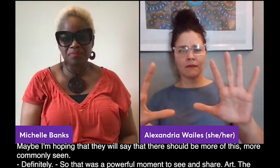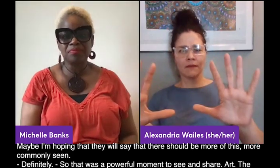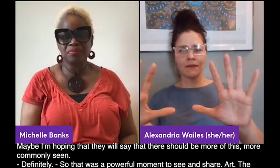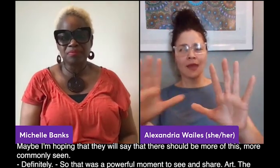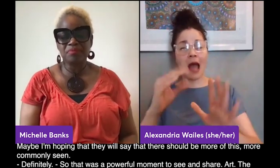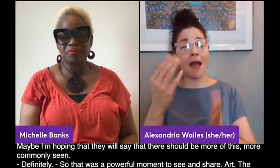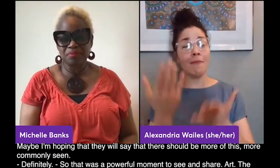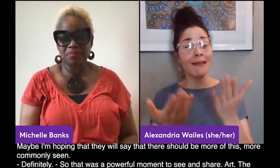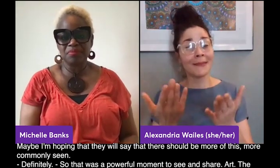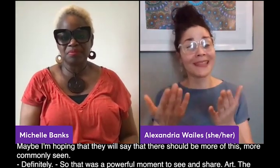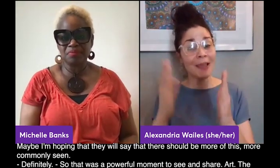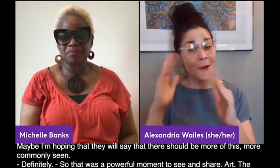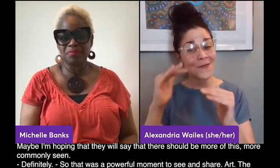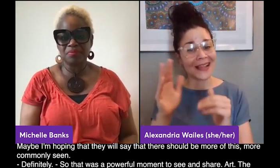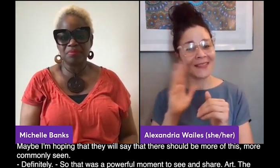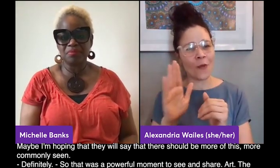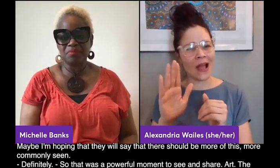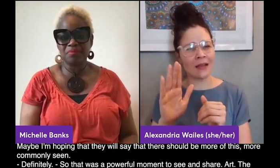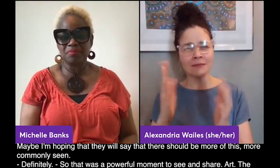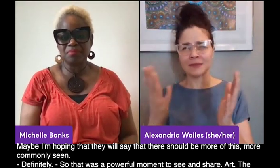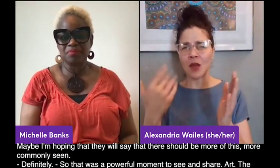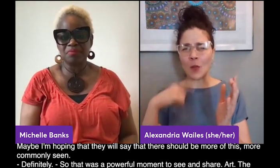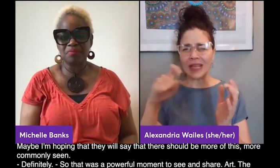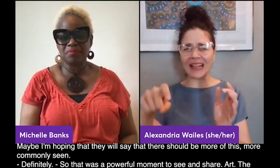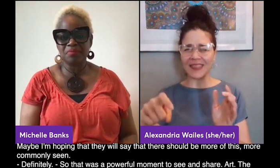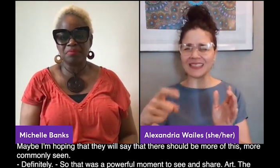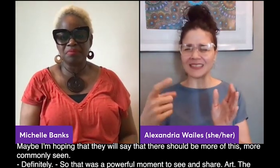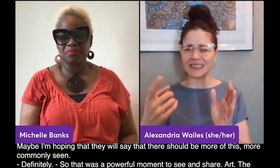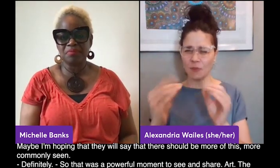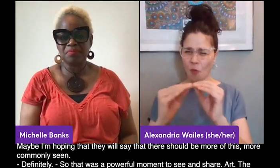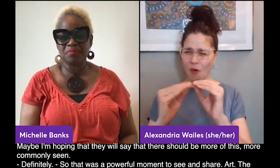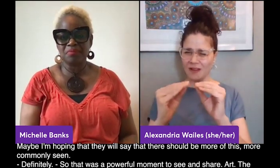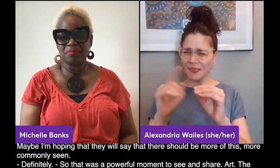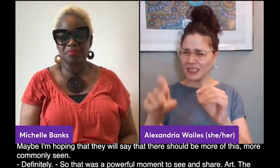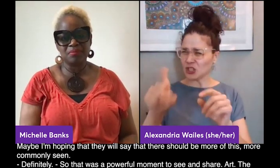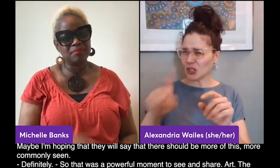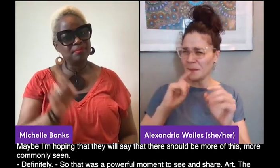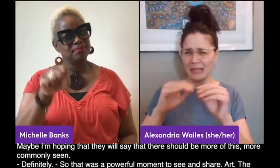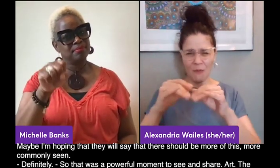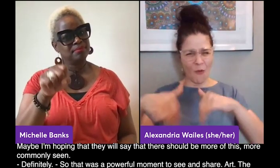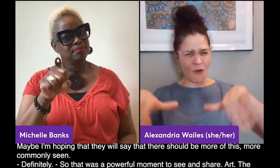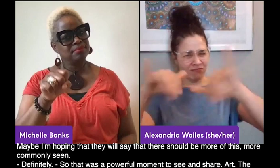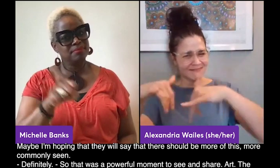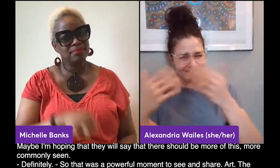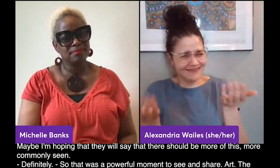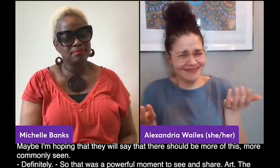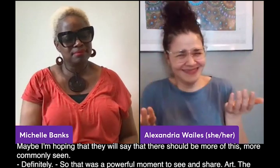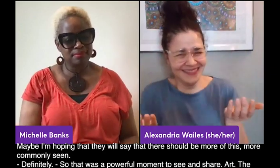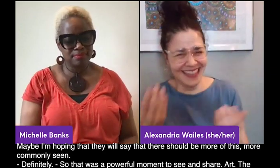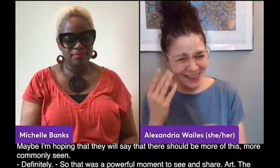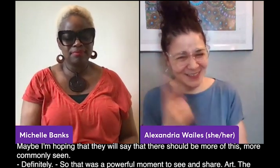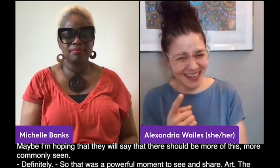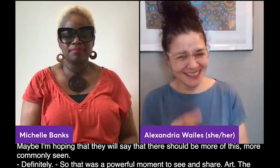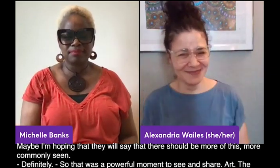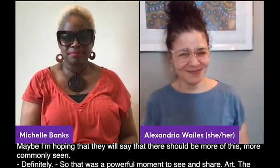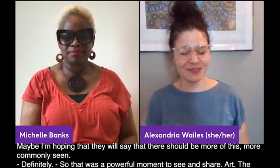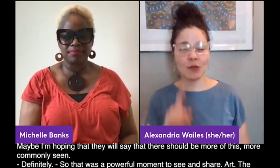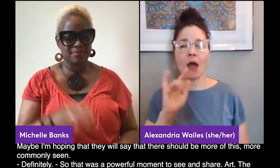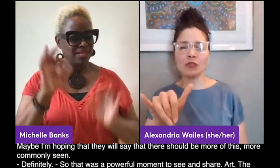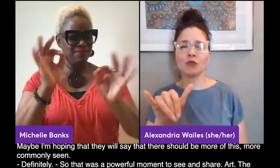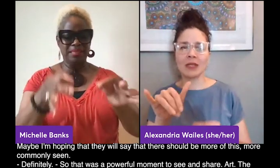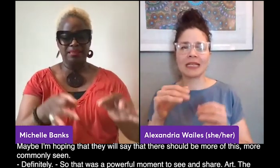Maybe I'm hoping that they will say that there should be more of this, more commonly seen. Definitely.